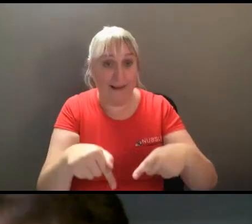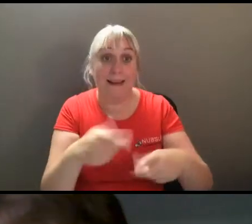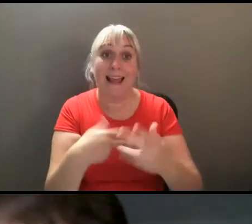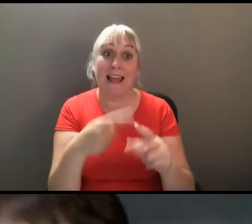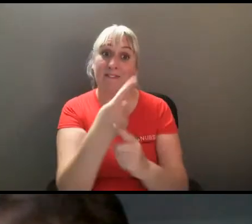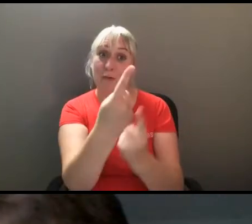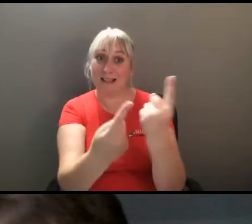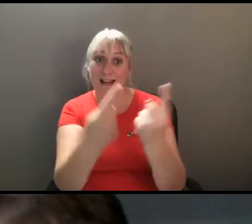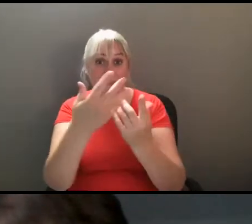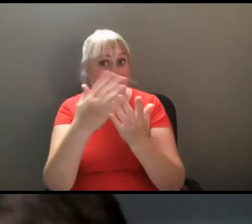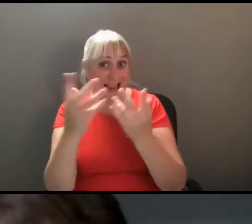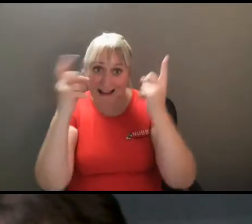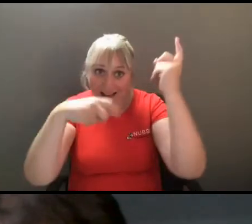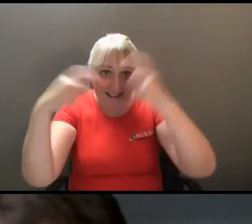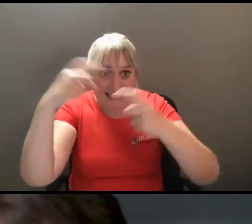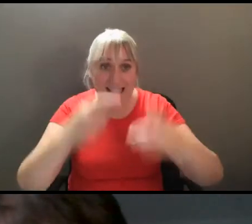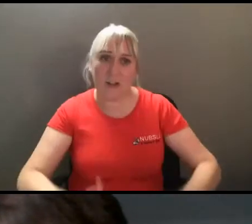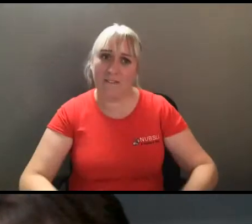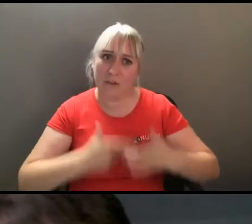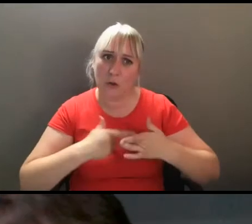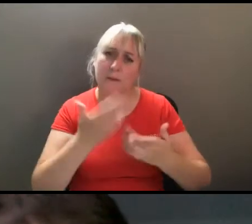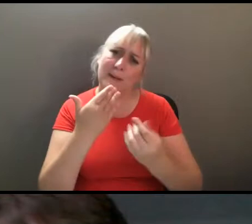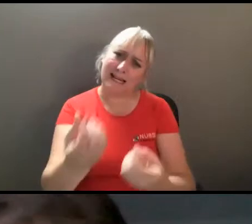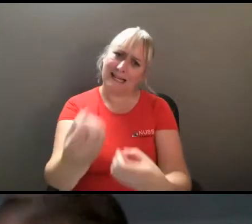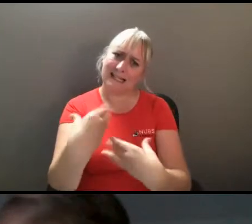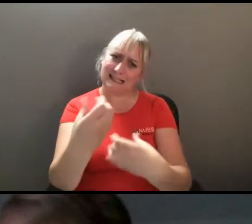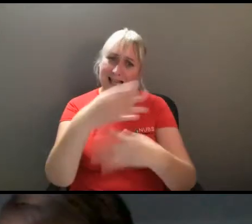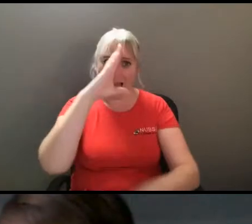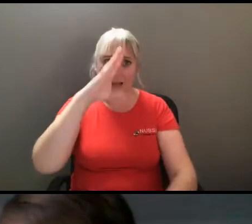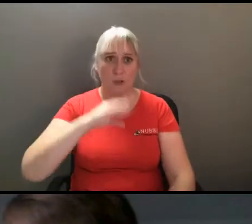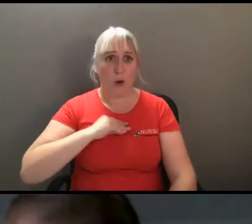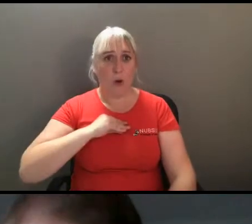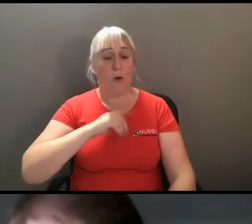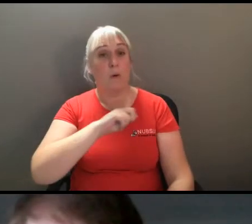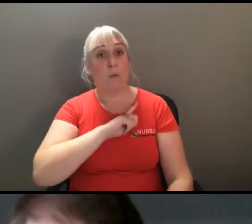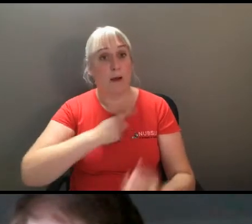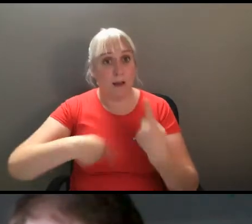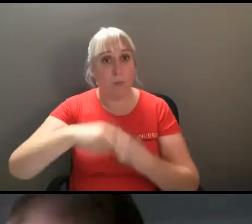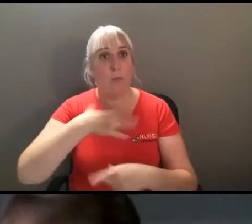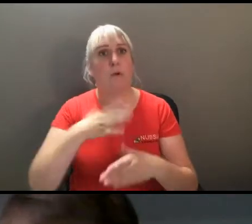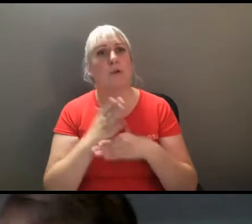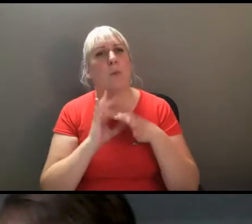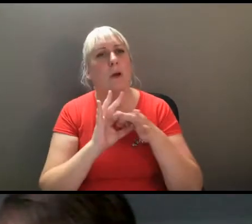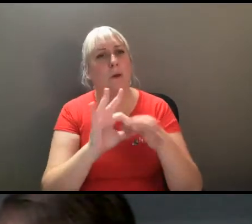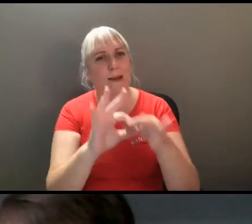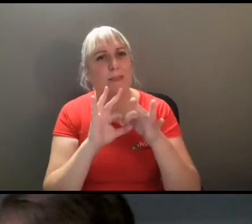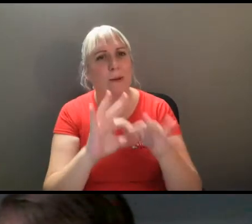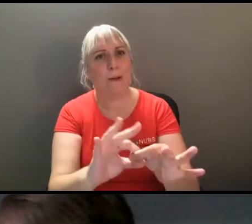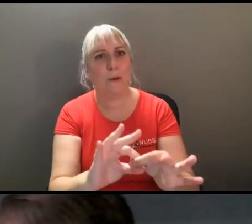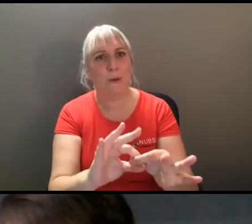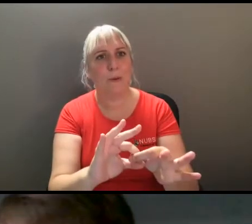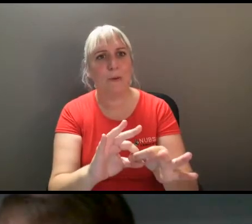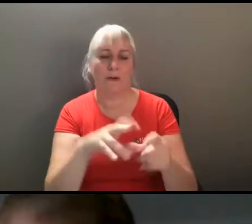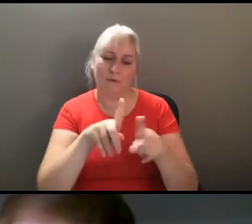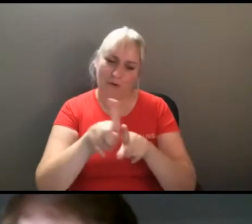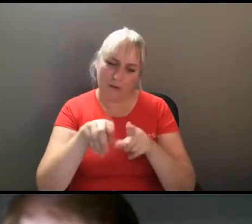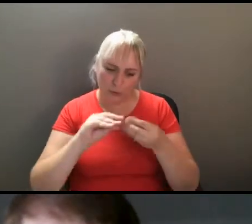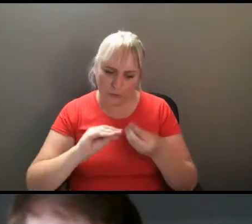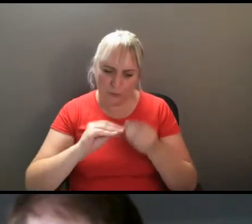please do feed in and let us know what they are. We really would like to work with your ideas and take that piece of work